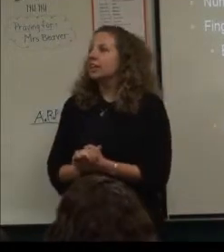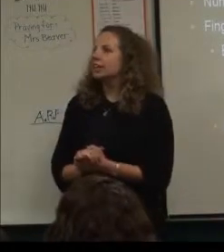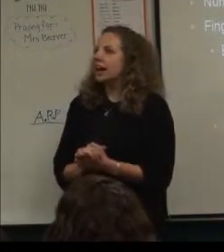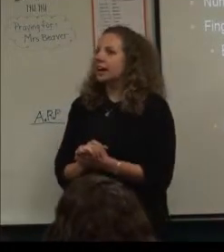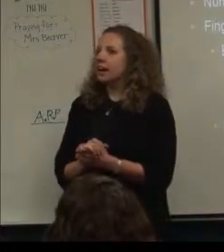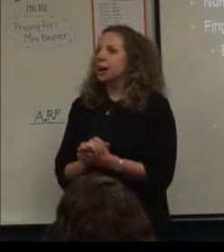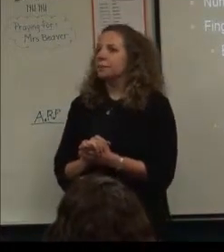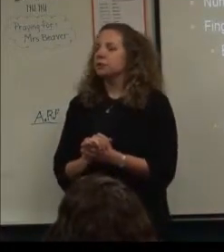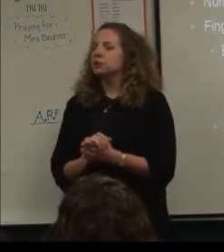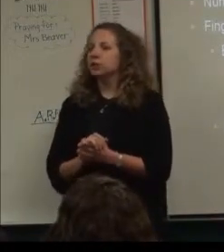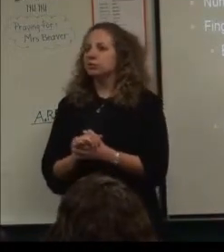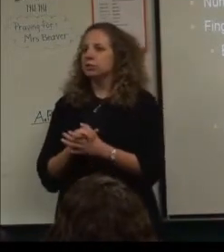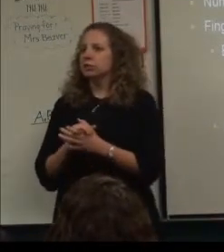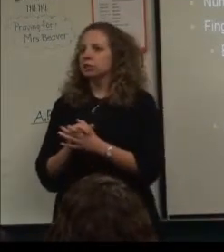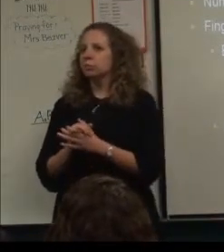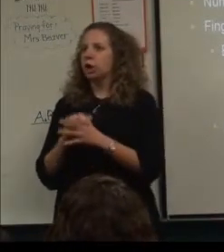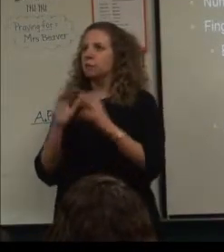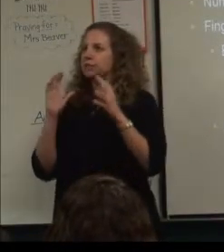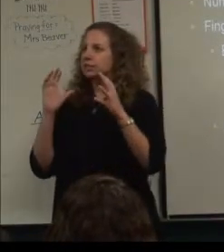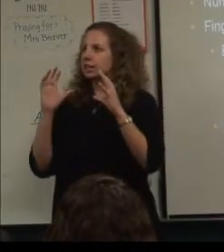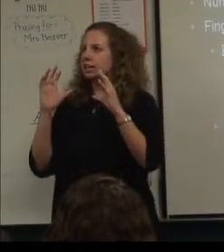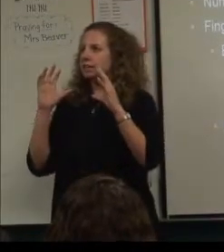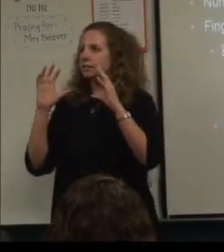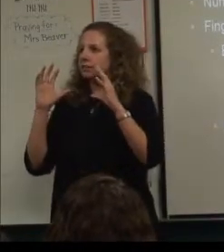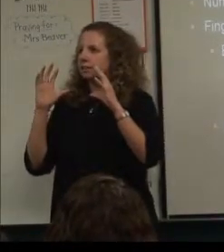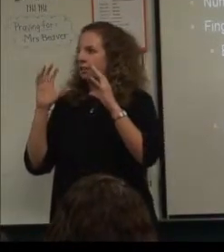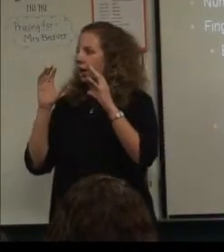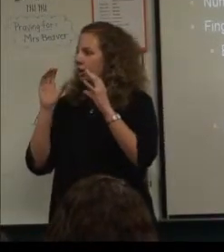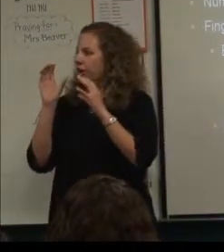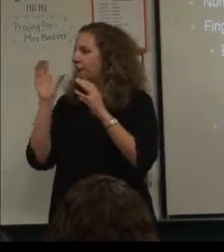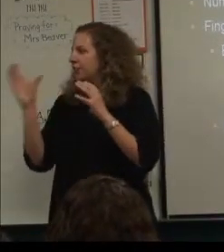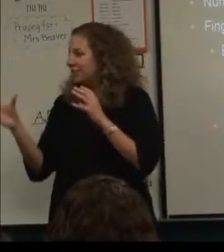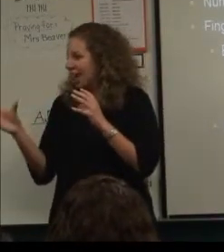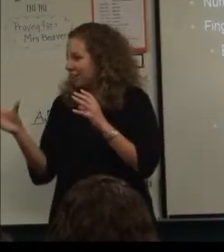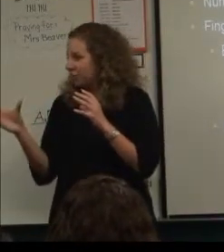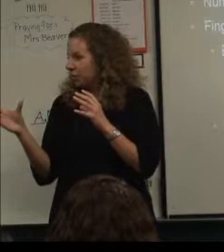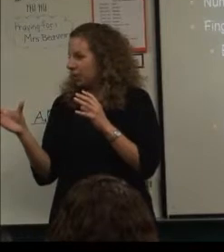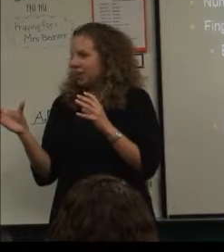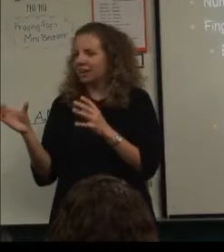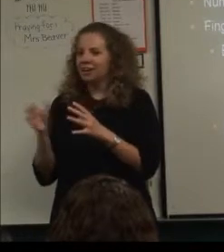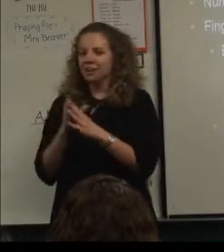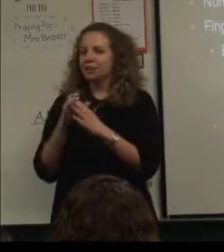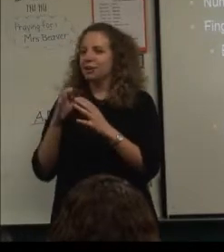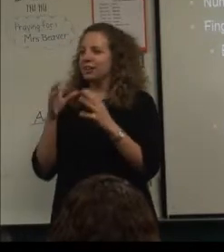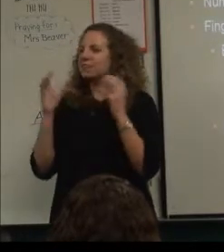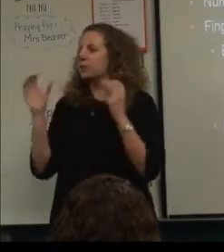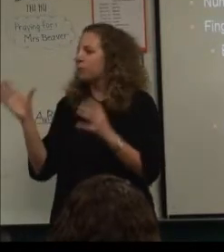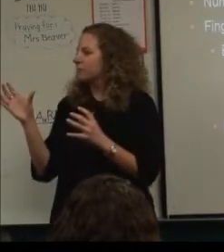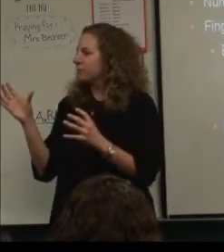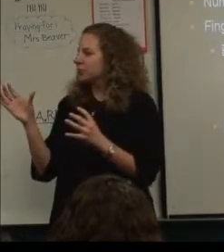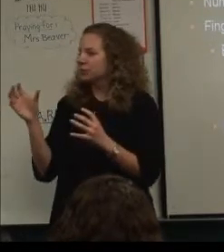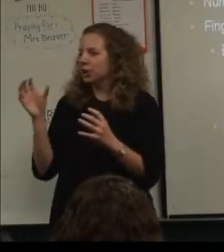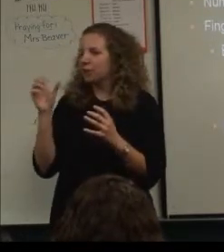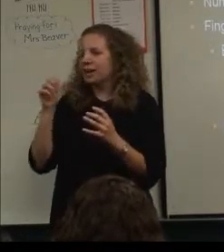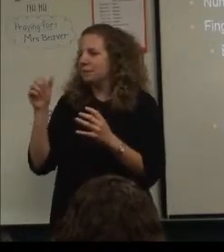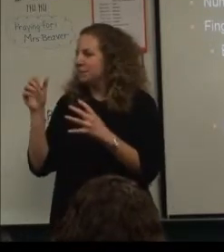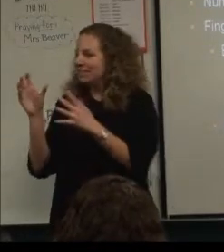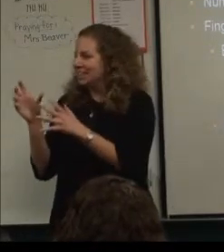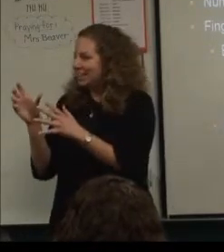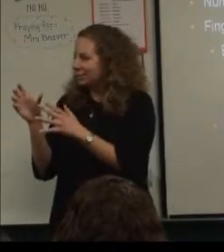like that. You don't purposely Right. cut off like the end of a word. Like you don't like for appointment, you wouldn't go APPT or